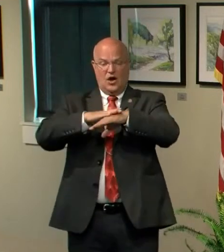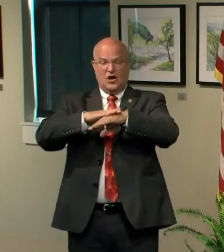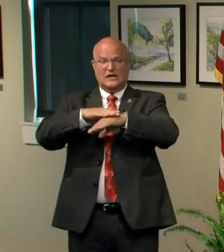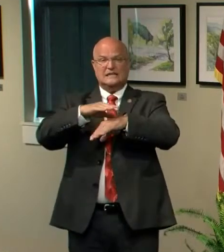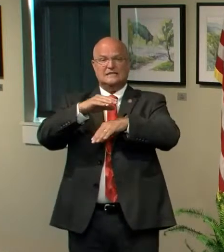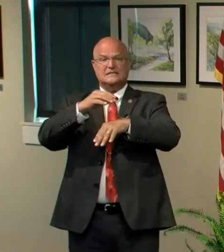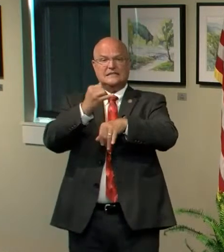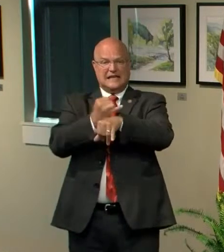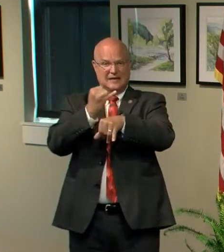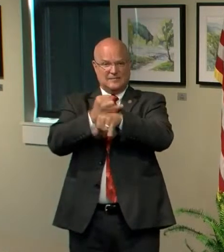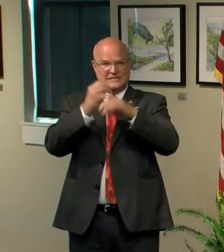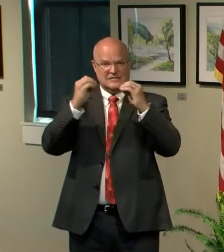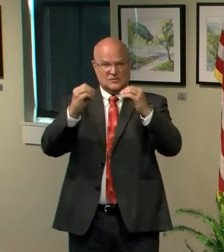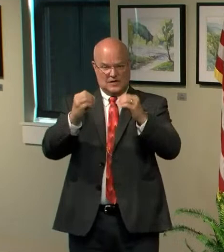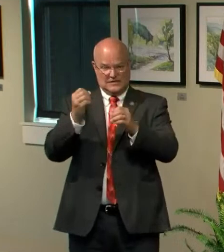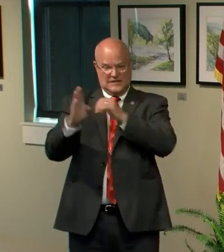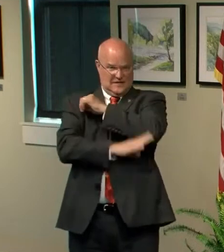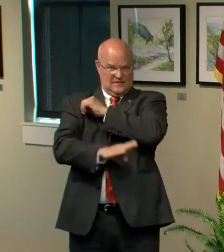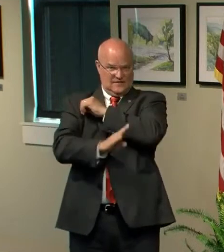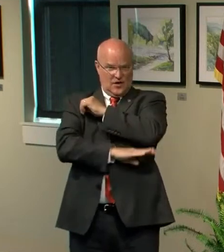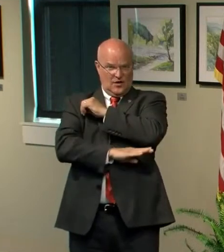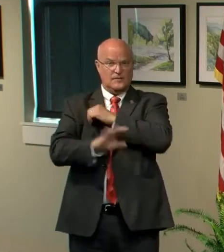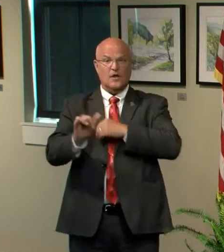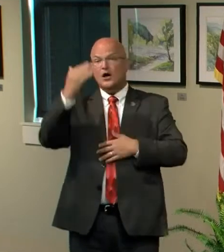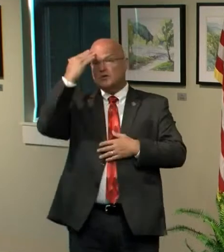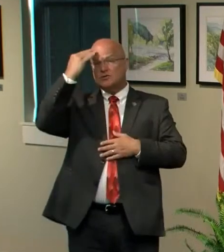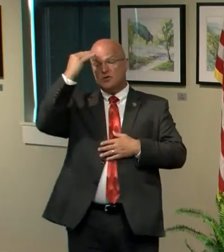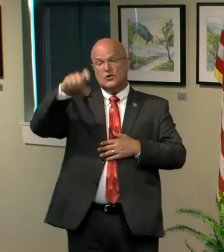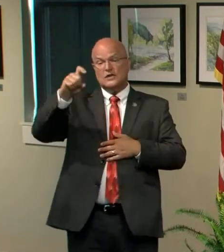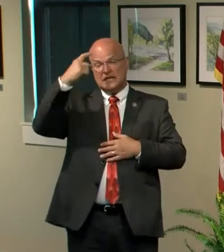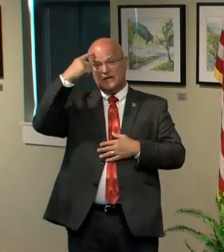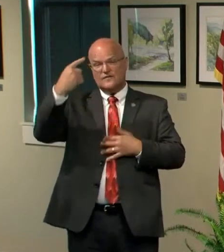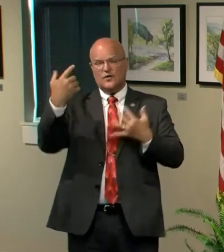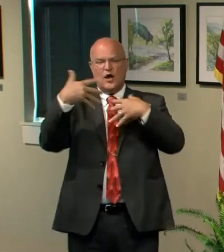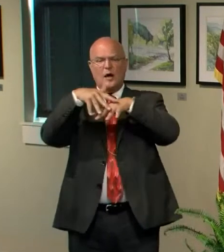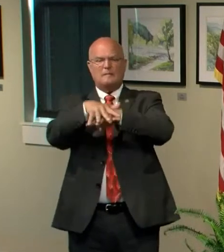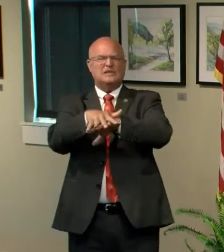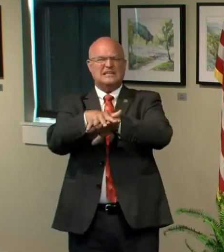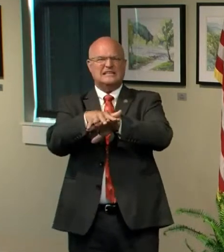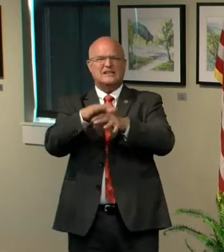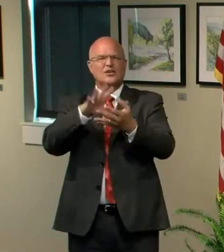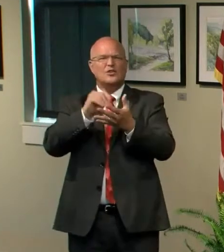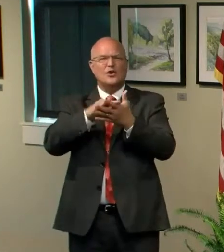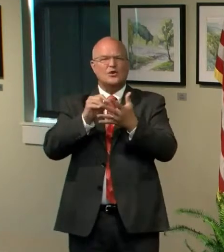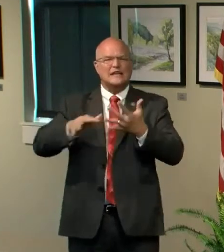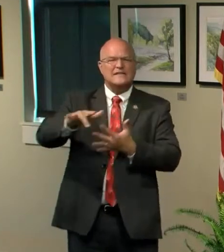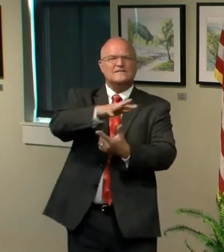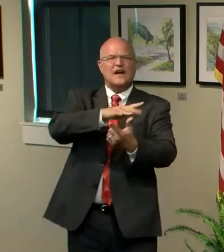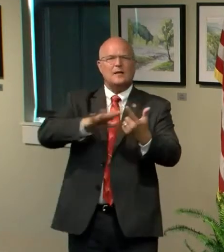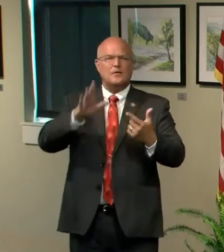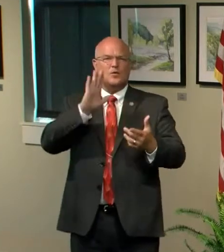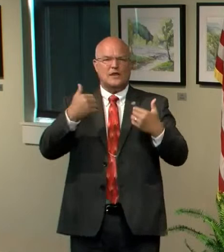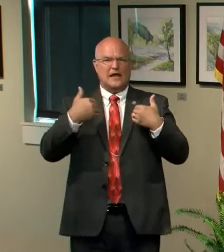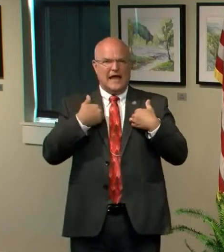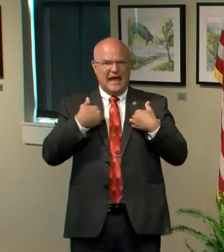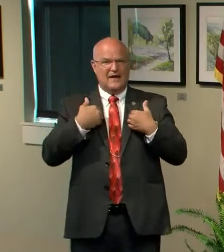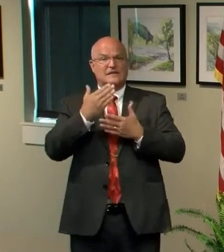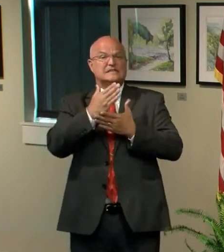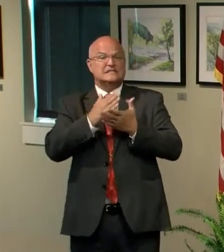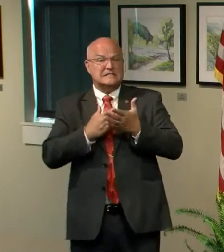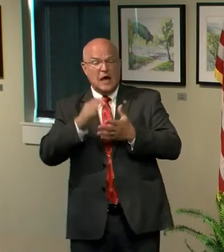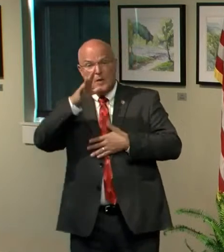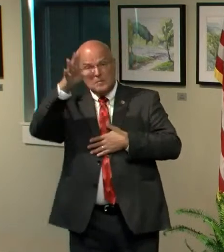next year. We also know that there's a need for a blended learning environment in which there'll be